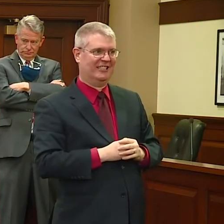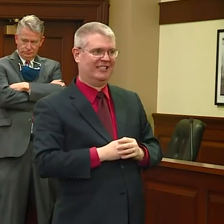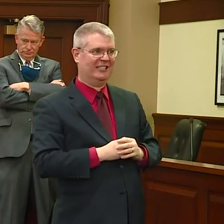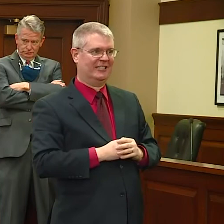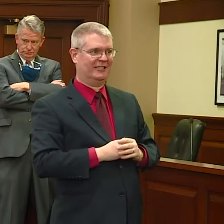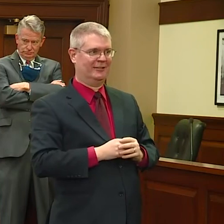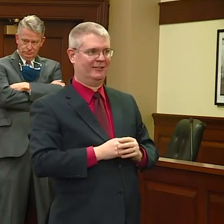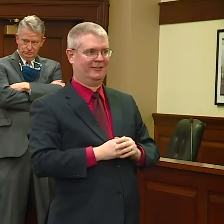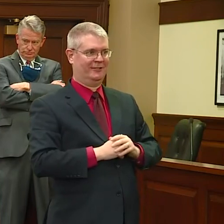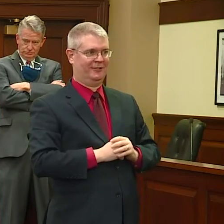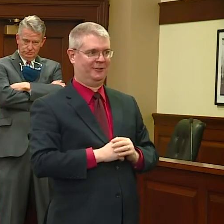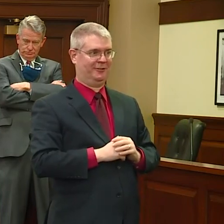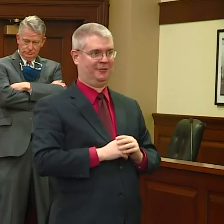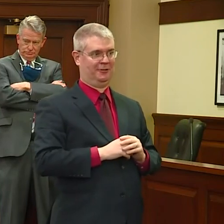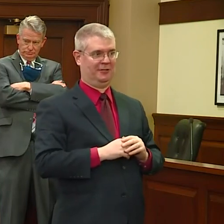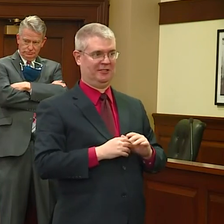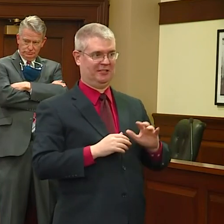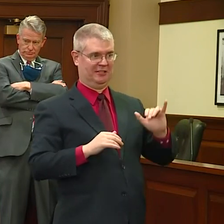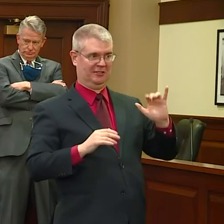the state,